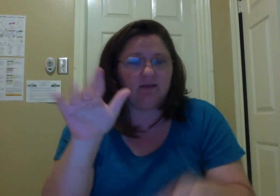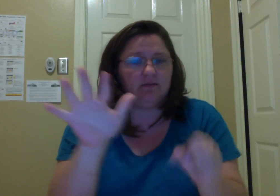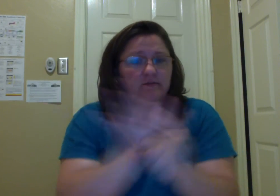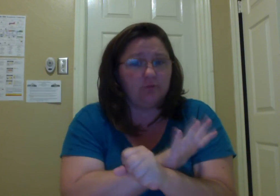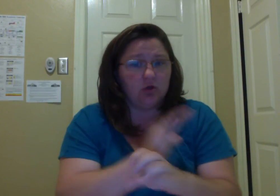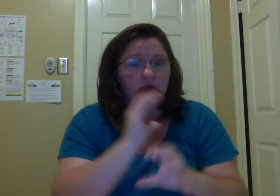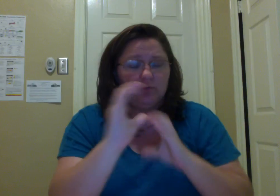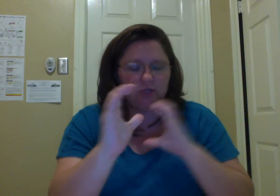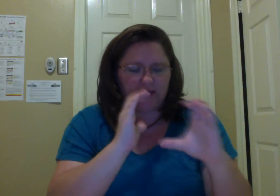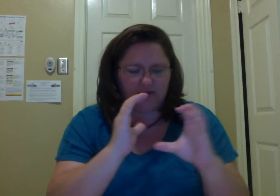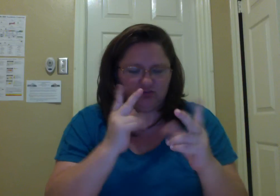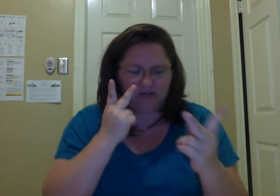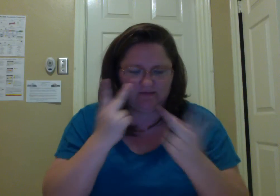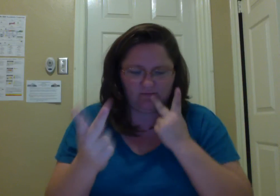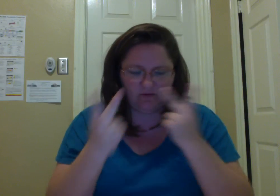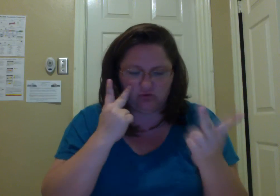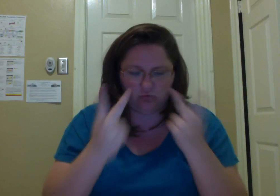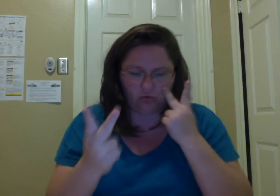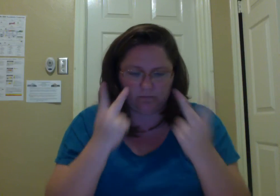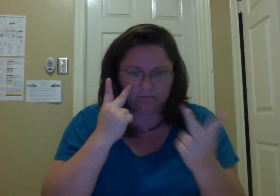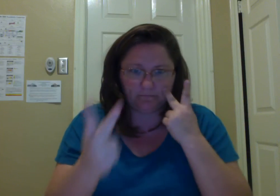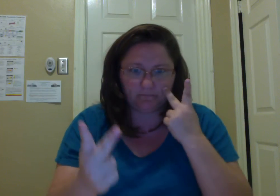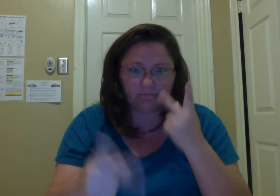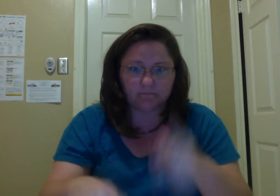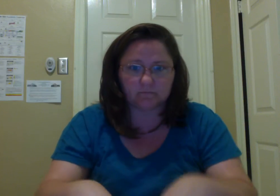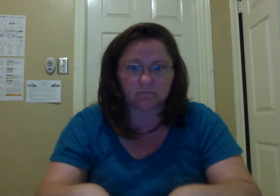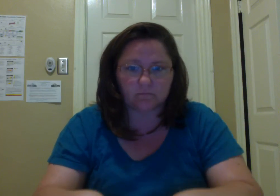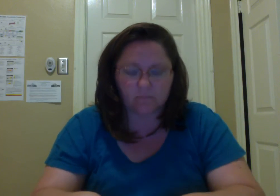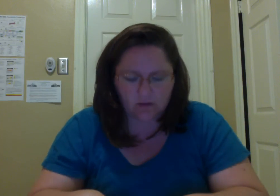is full communication. It's visual.